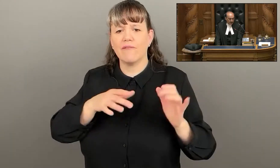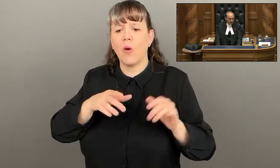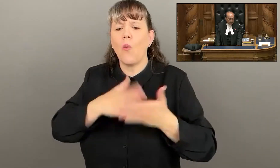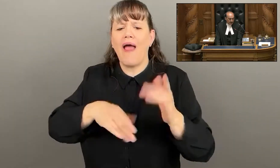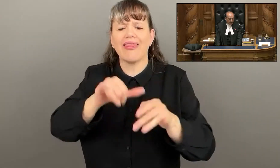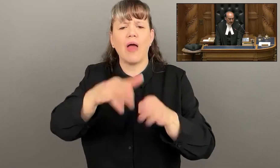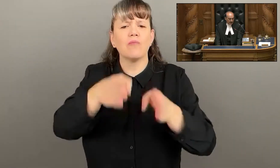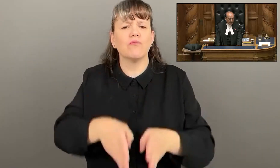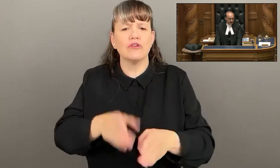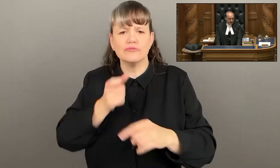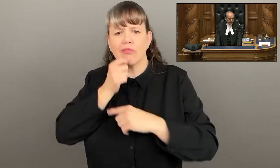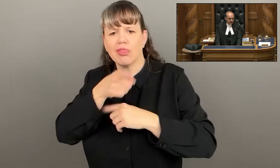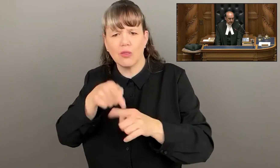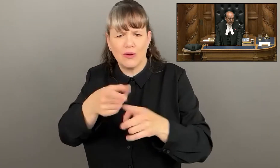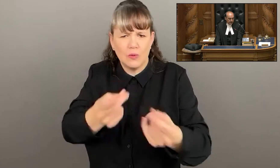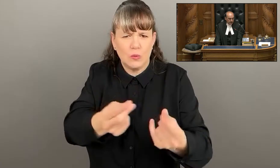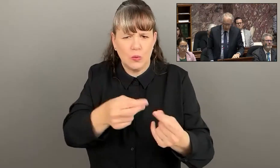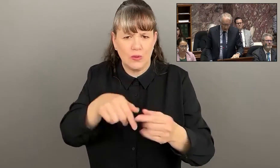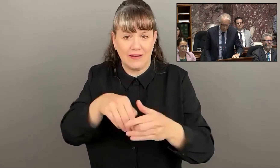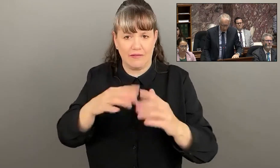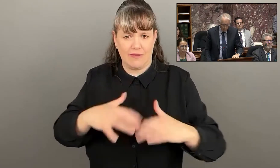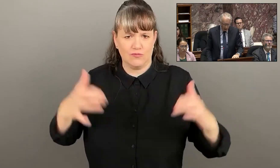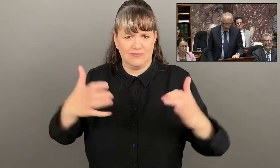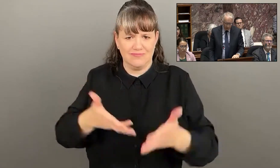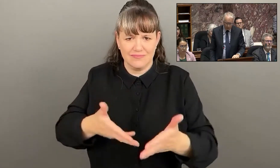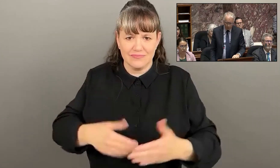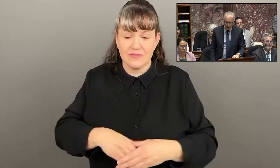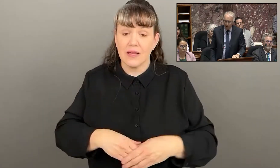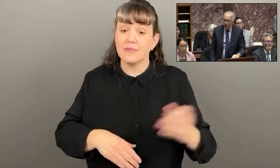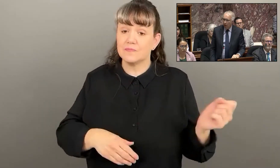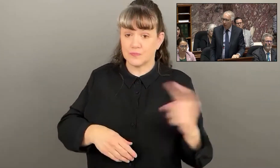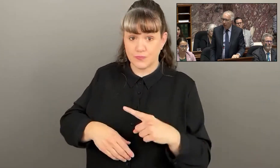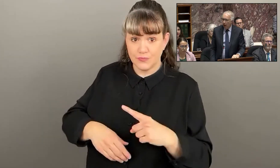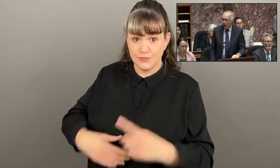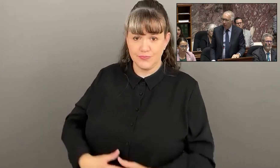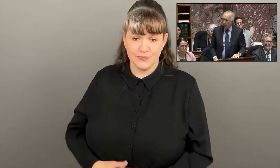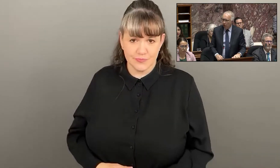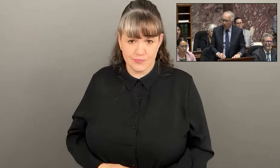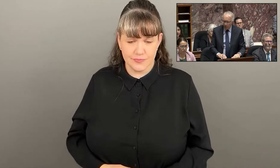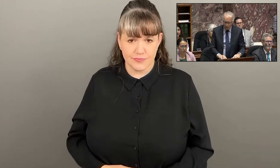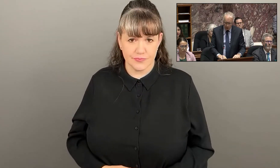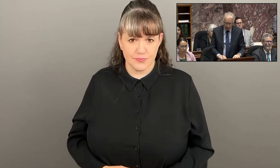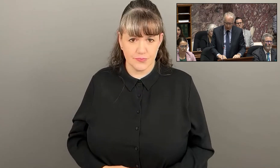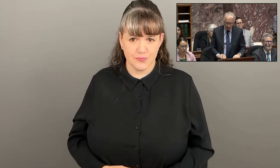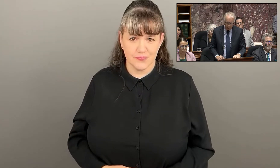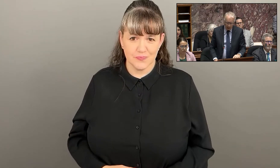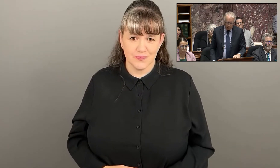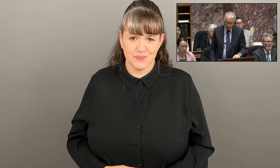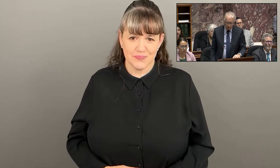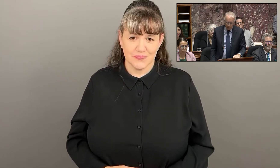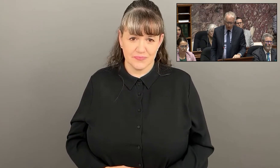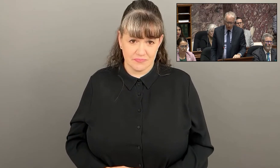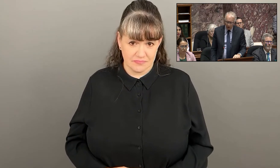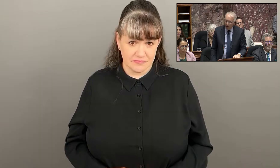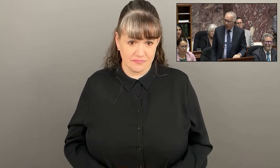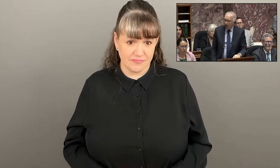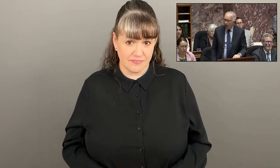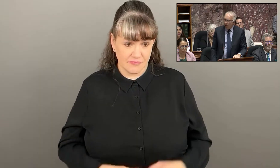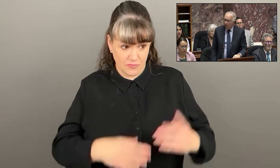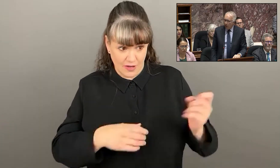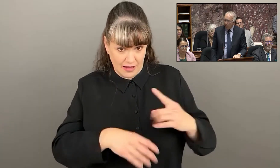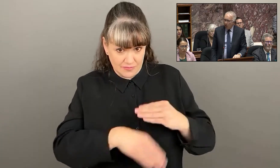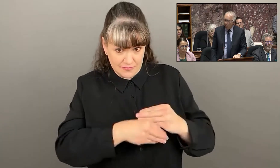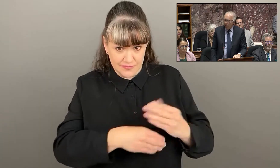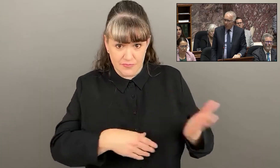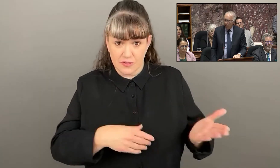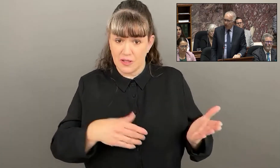Official Opposition, supplemental. Well, thank you, Mr. Speaker. Even though the Premier didn't answer the question,